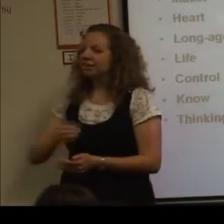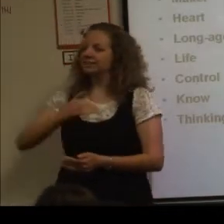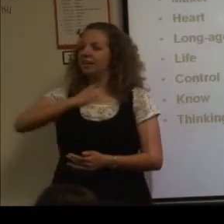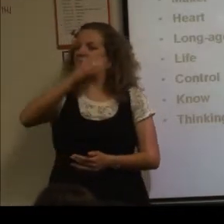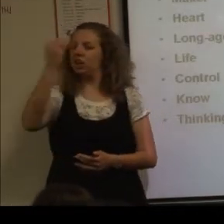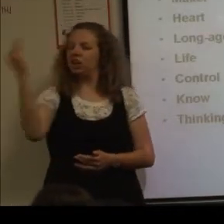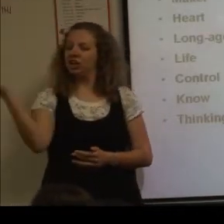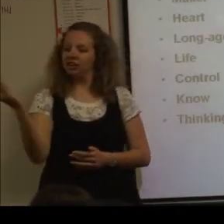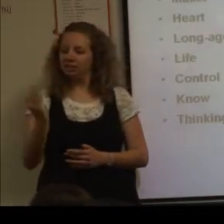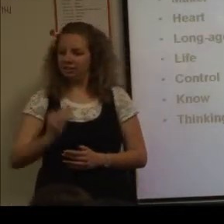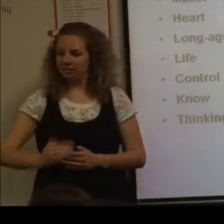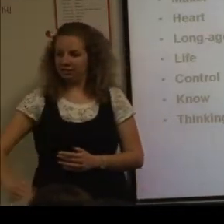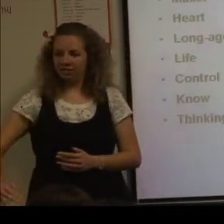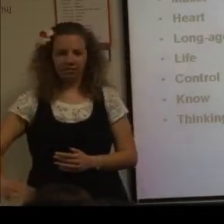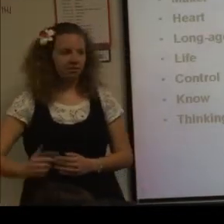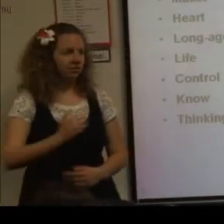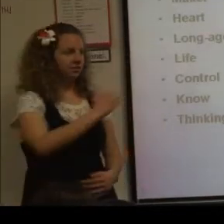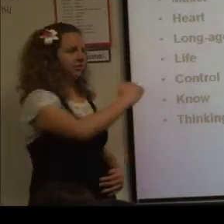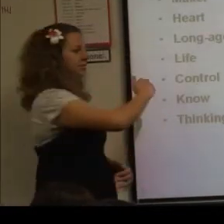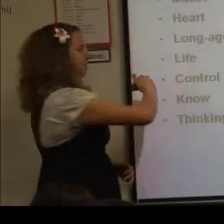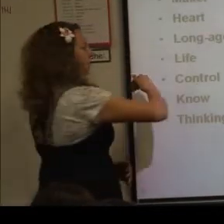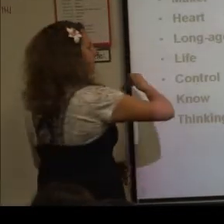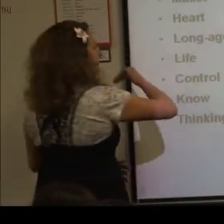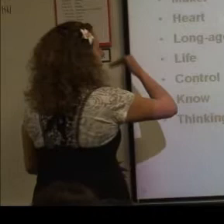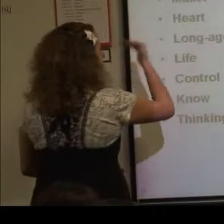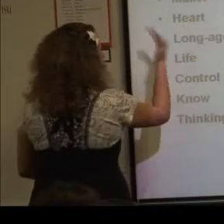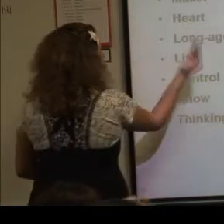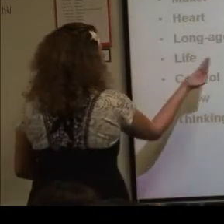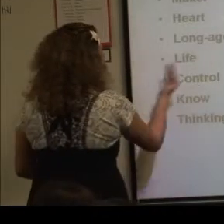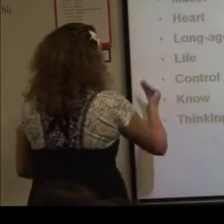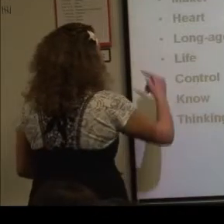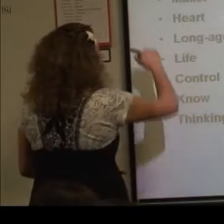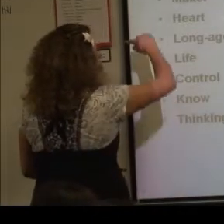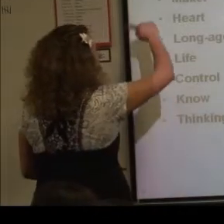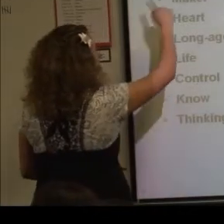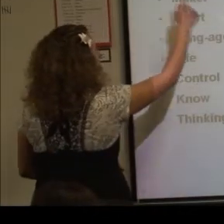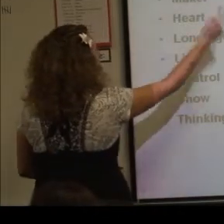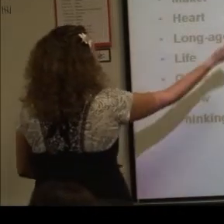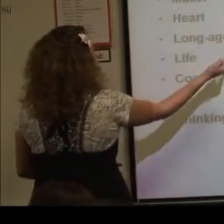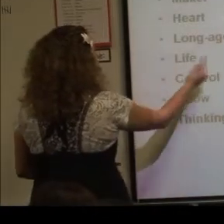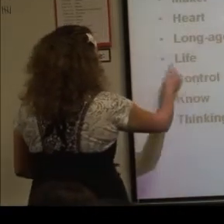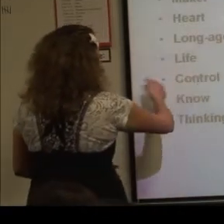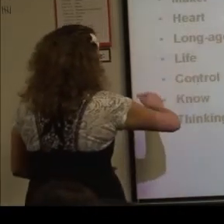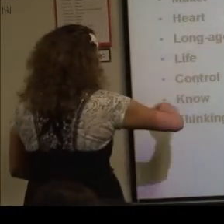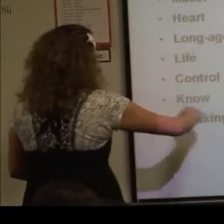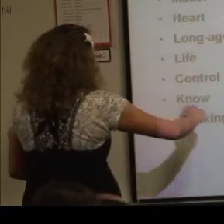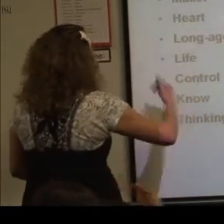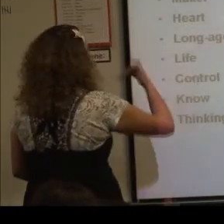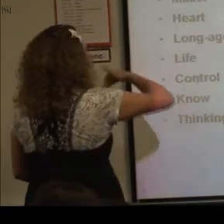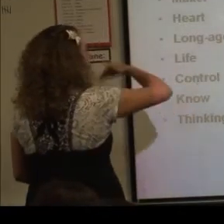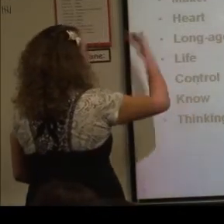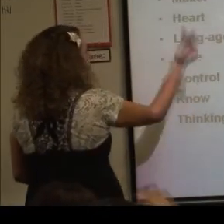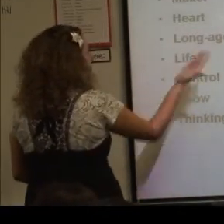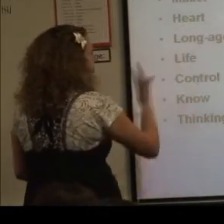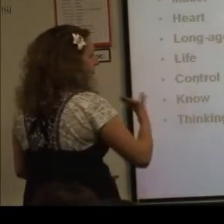Never. Oh. Never. So it's like, like you're drawing it like that. Never.